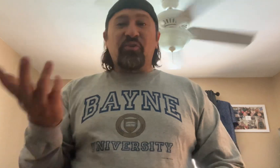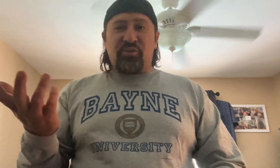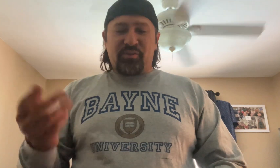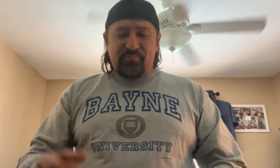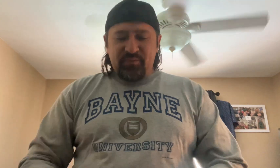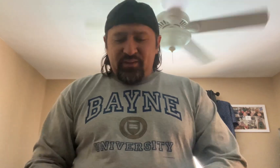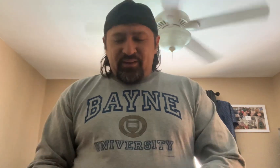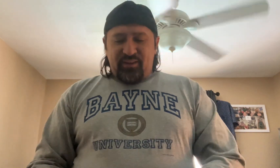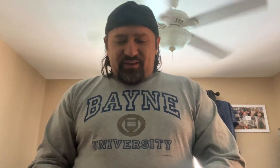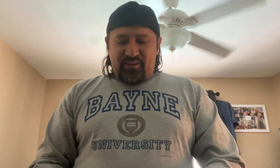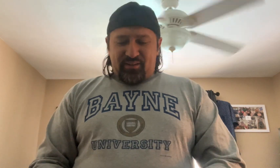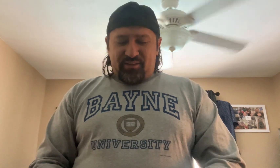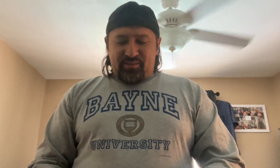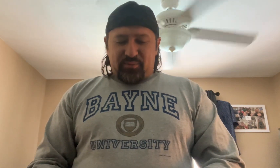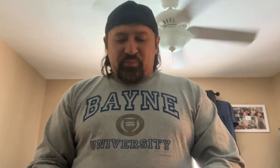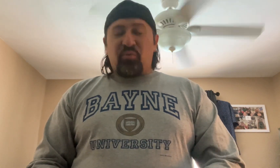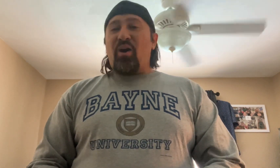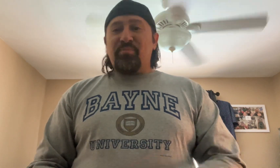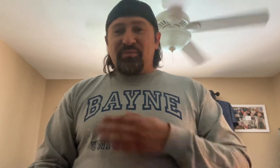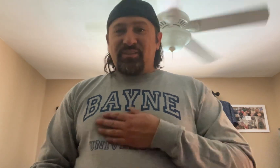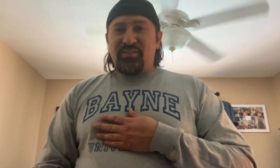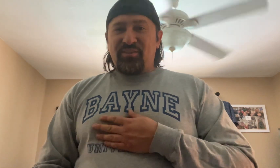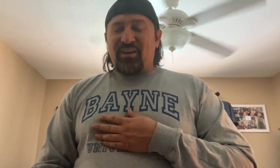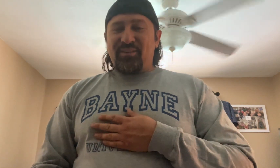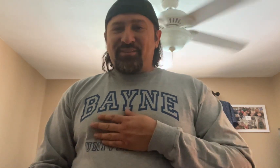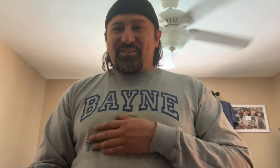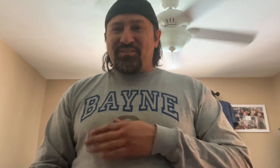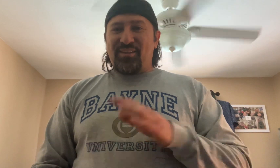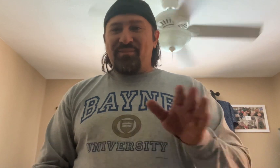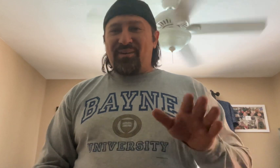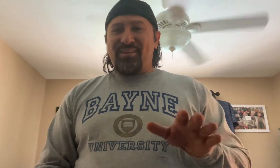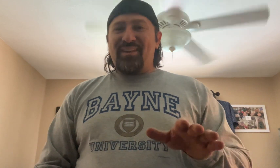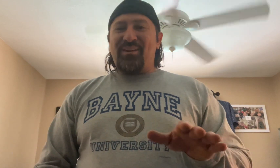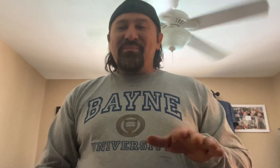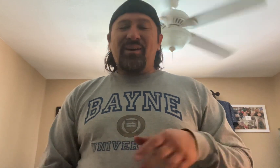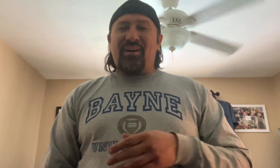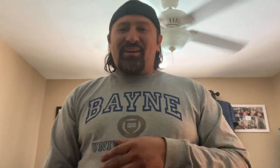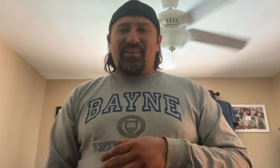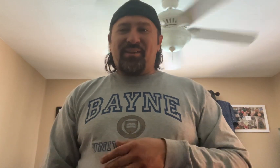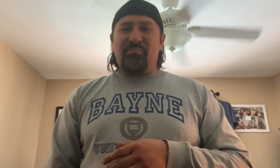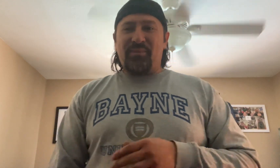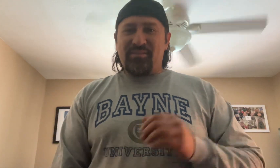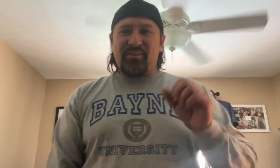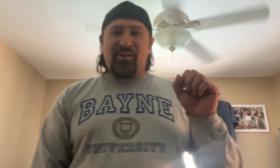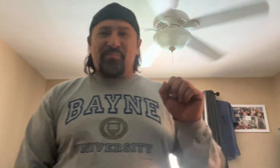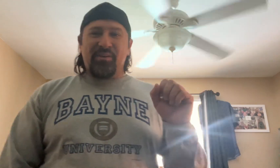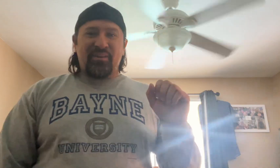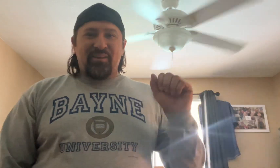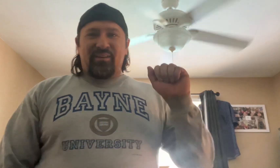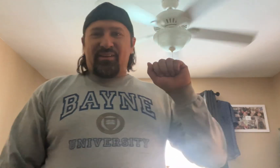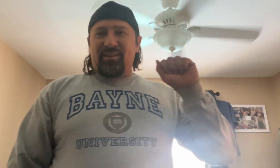good. I properly know how to sign my name. I kept messing up A.